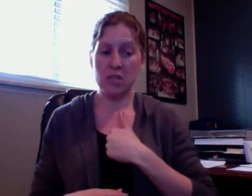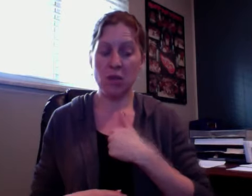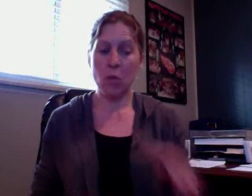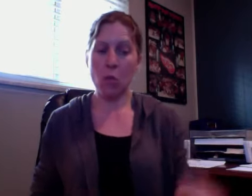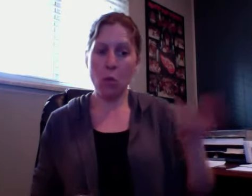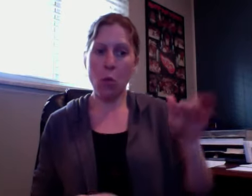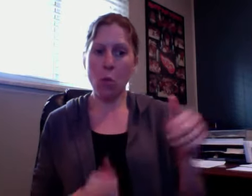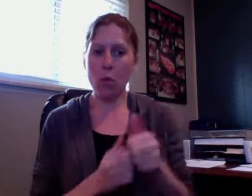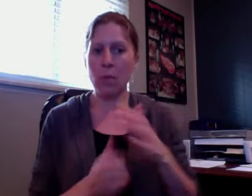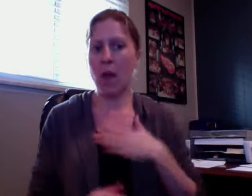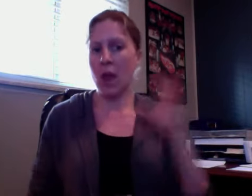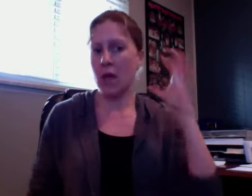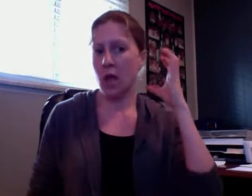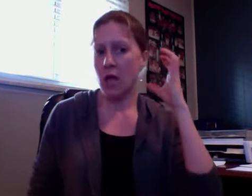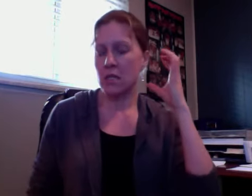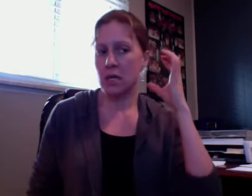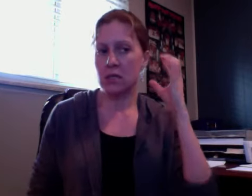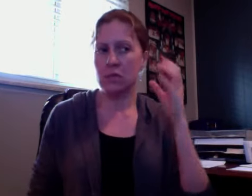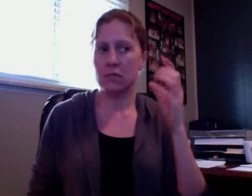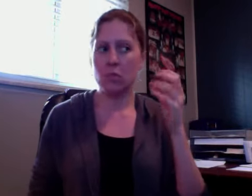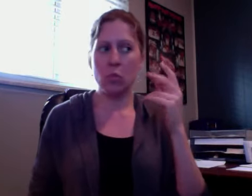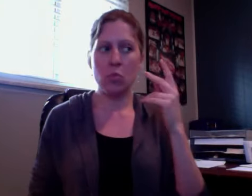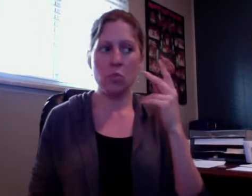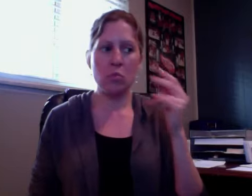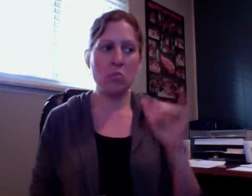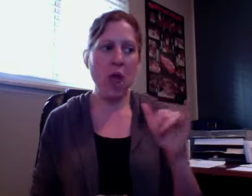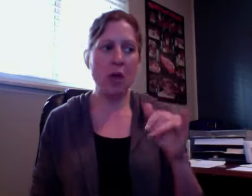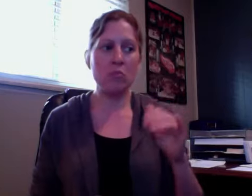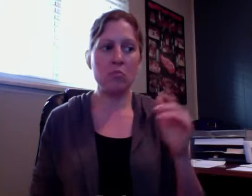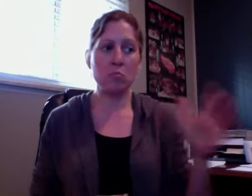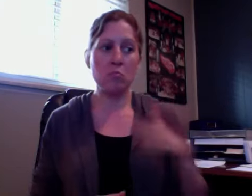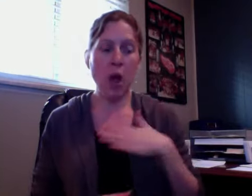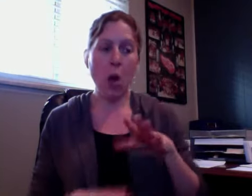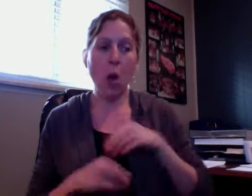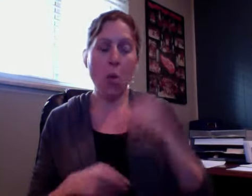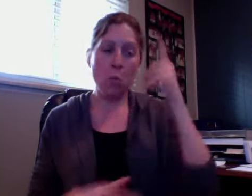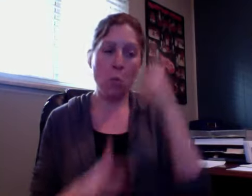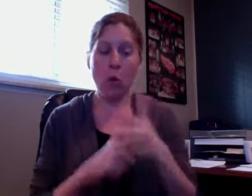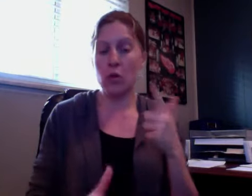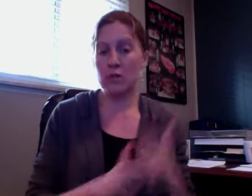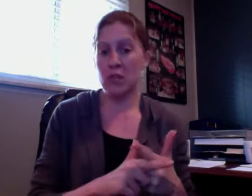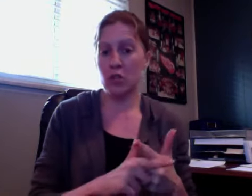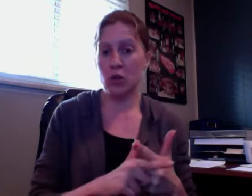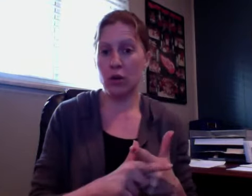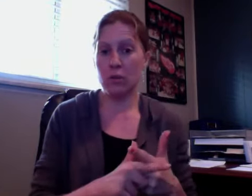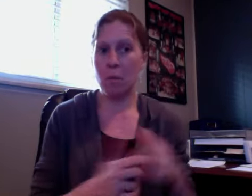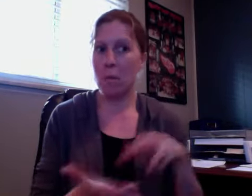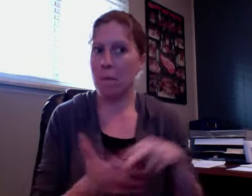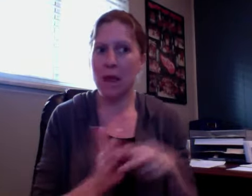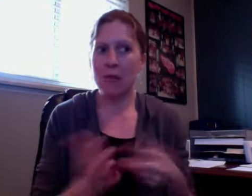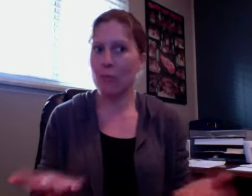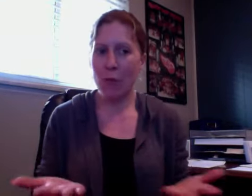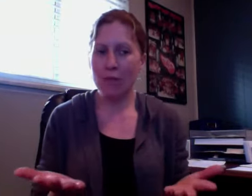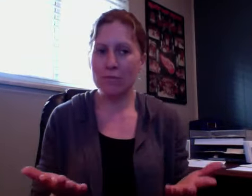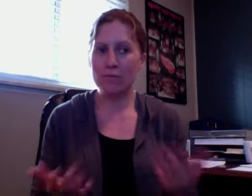knowing them as my brothers and my sisters. What that meant for us, though, is that when we went to school, we didn't know English. We